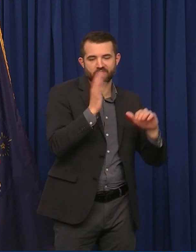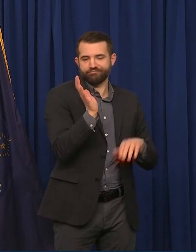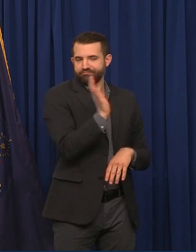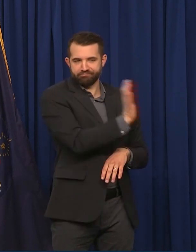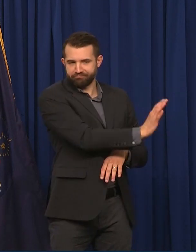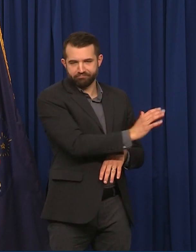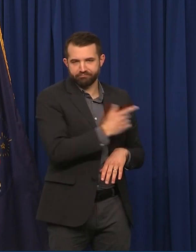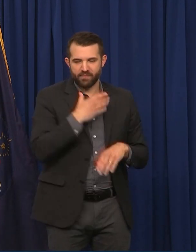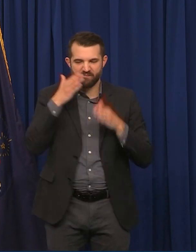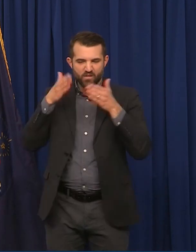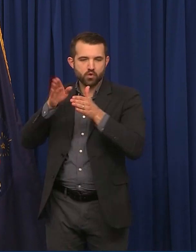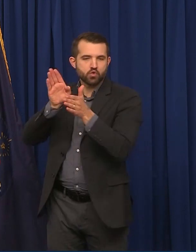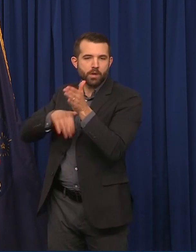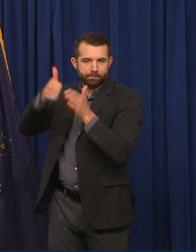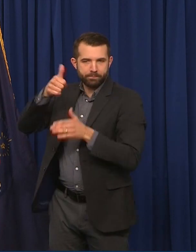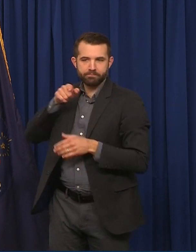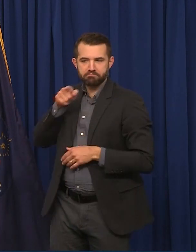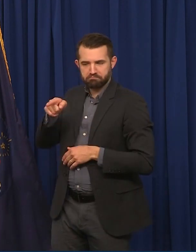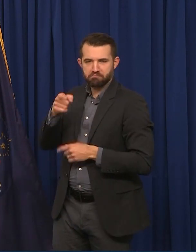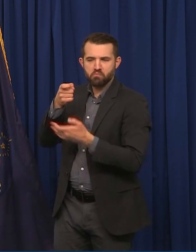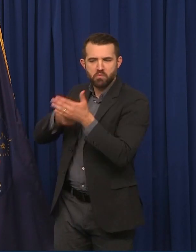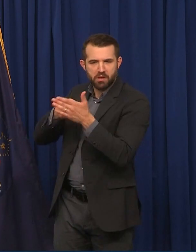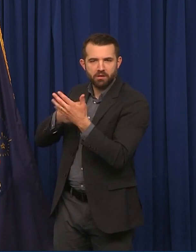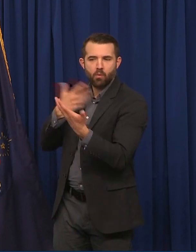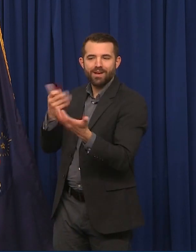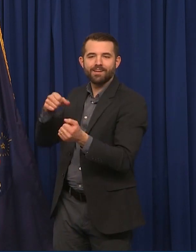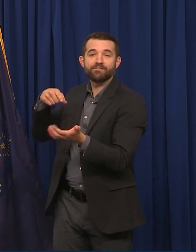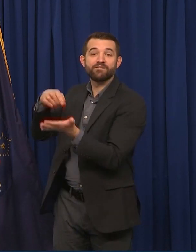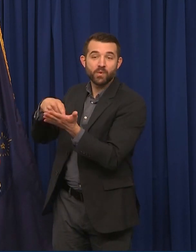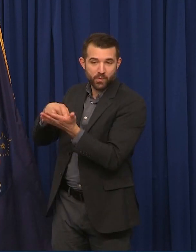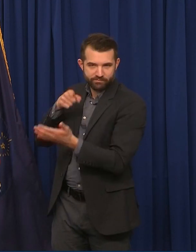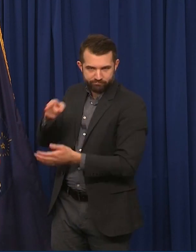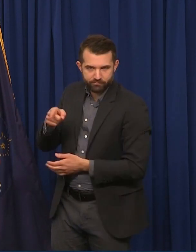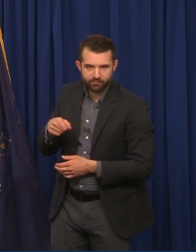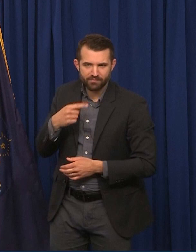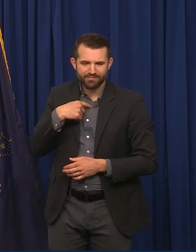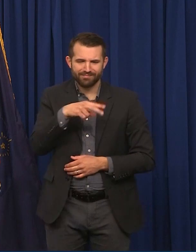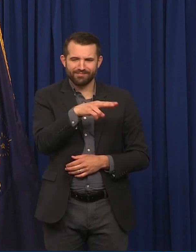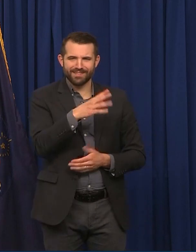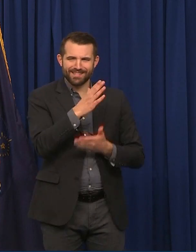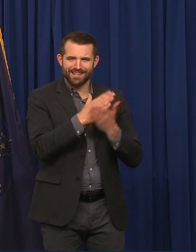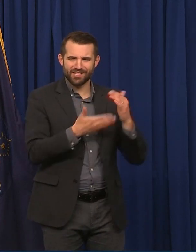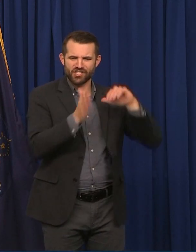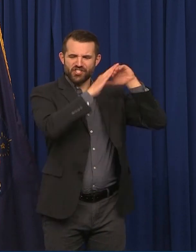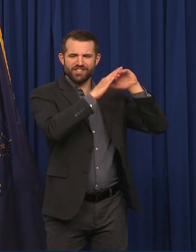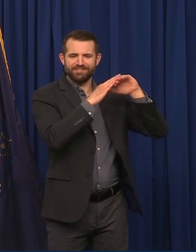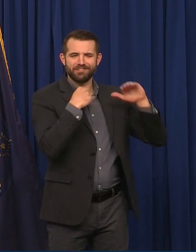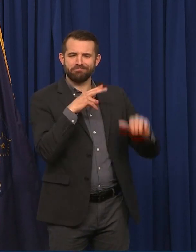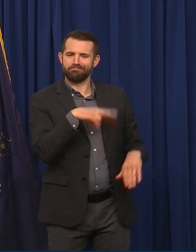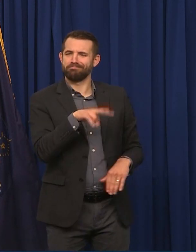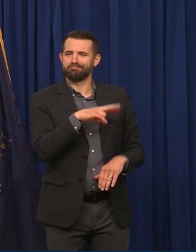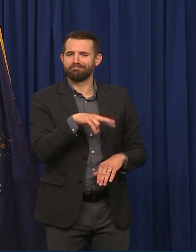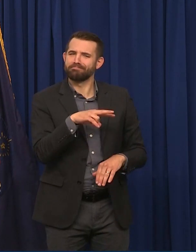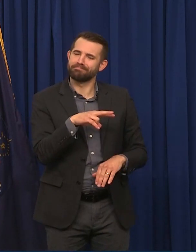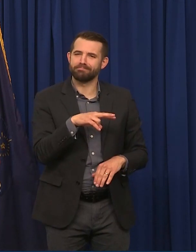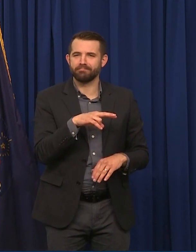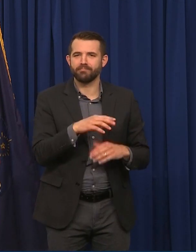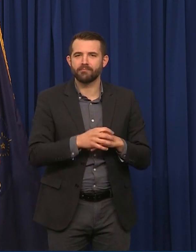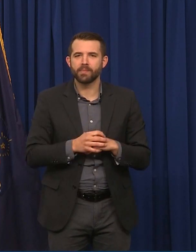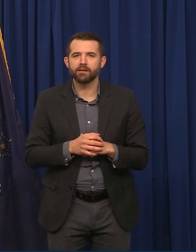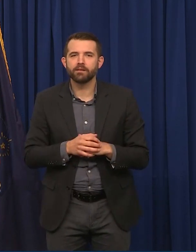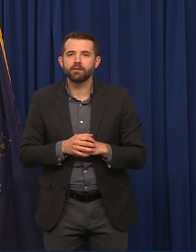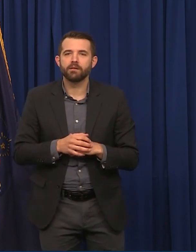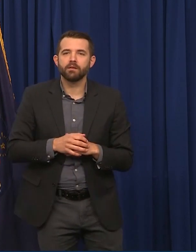skepticism in terms of moving forward with any purchase. So all that being said, the availability